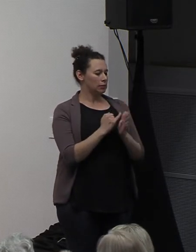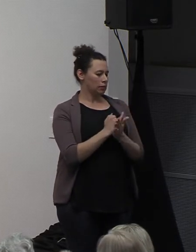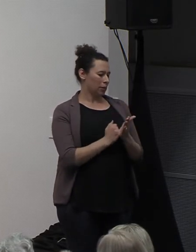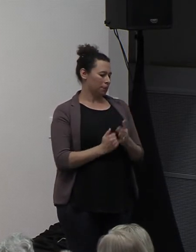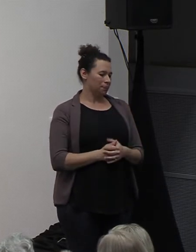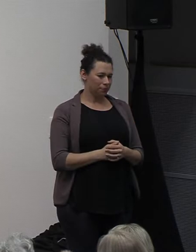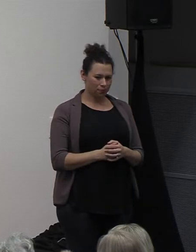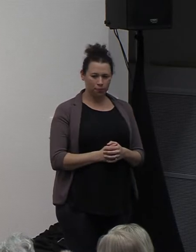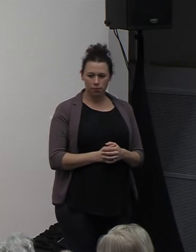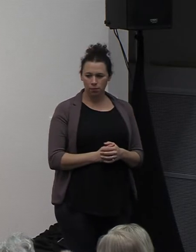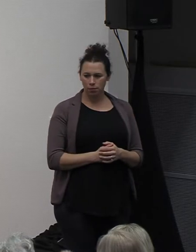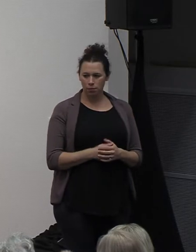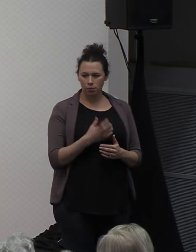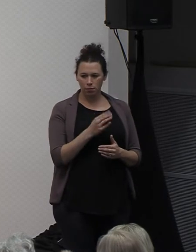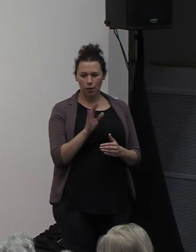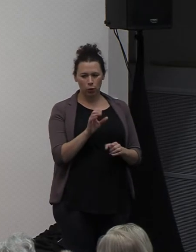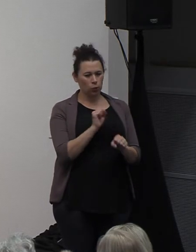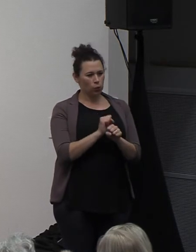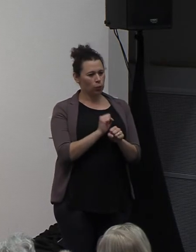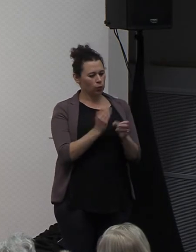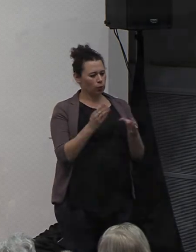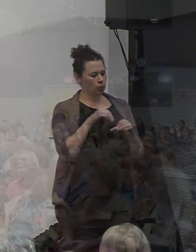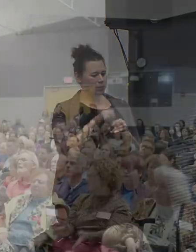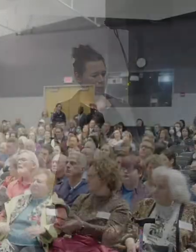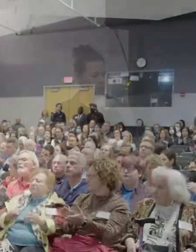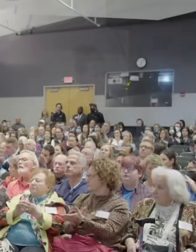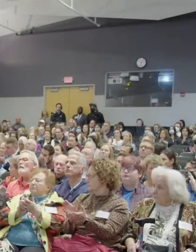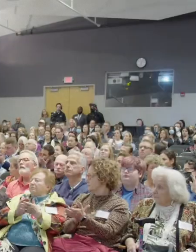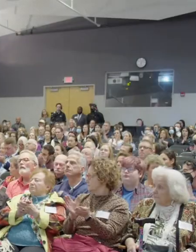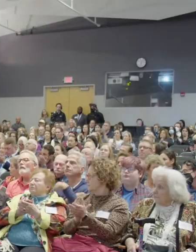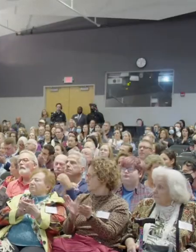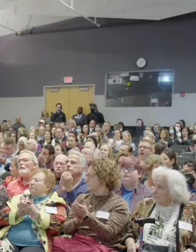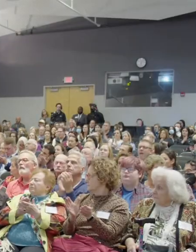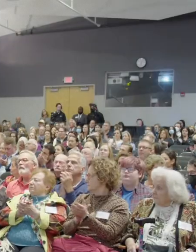she's doing here in St. Louis. Dee Dee, welcome.